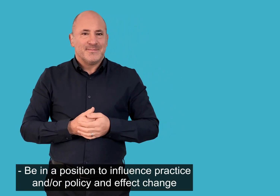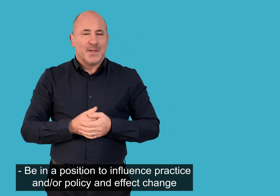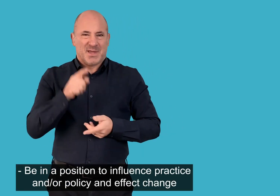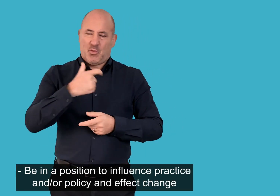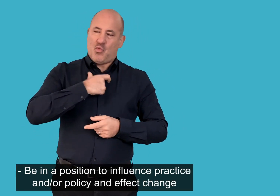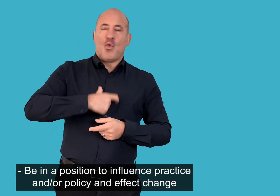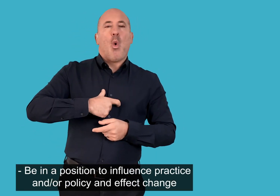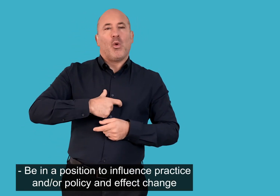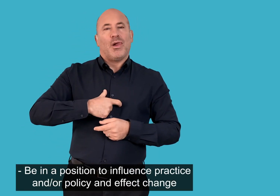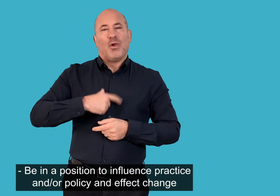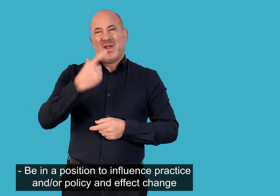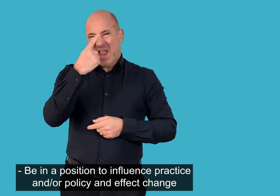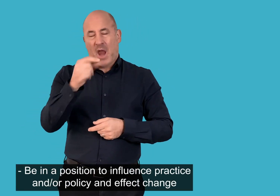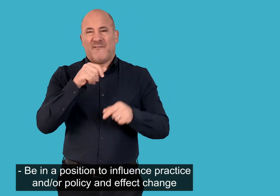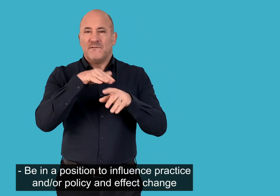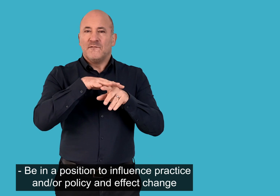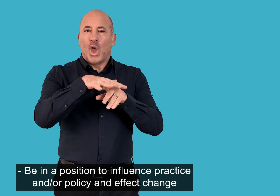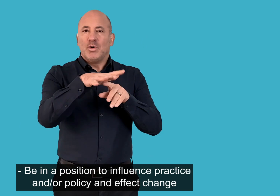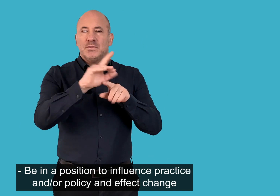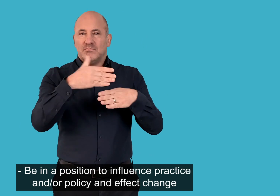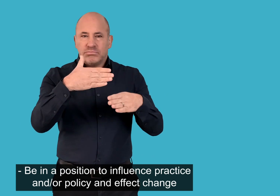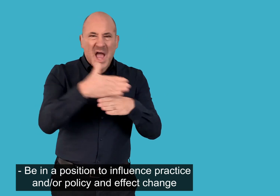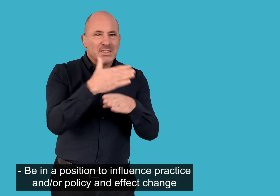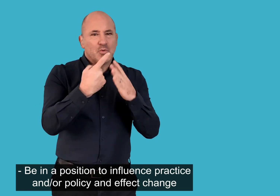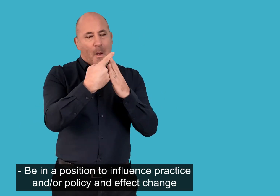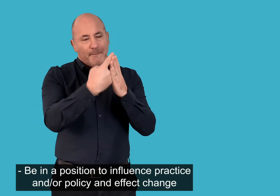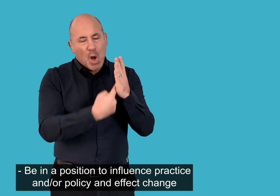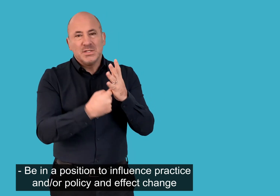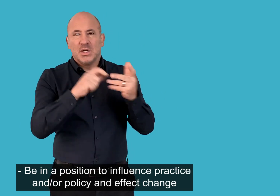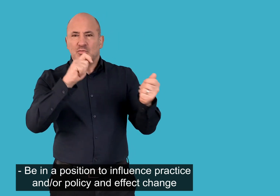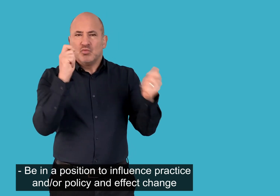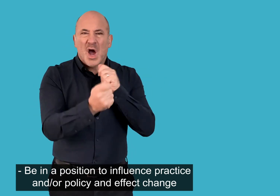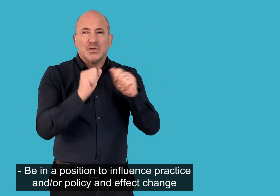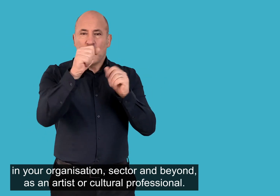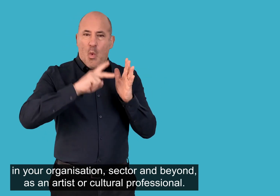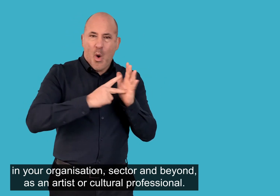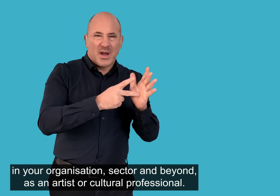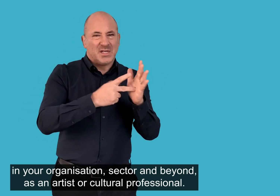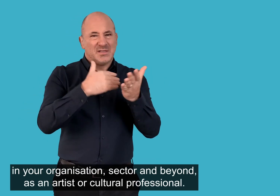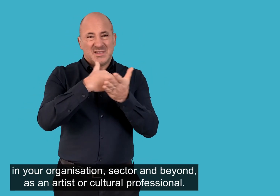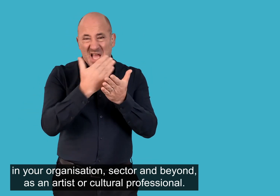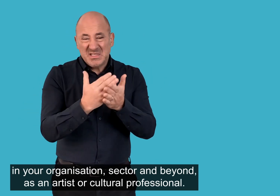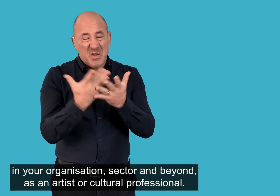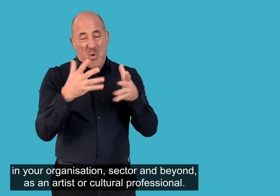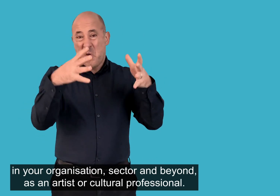Be in a position to influence practice and/or policy and effect change in your